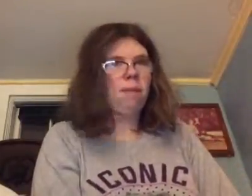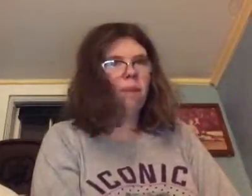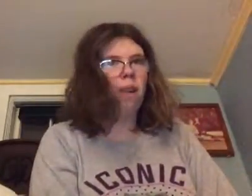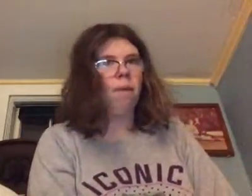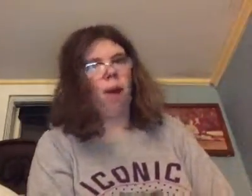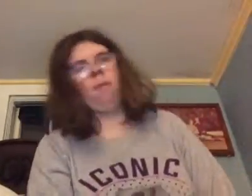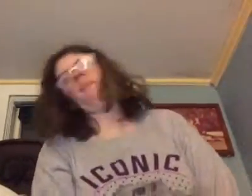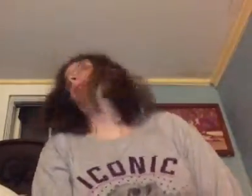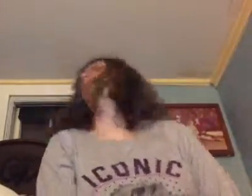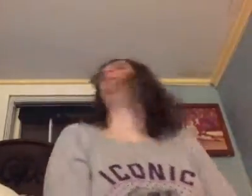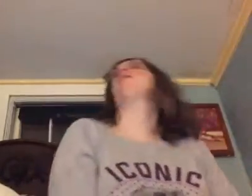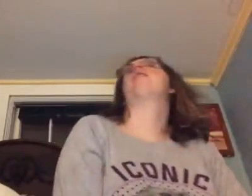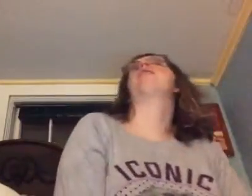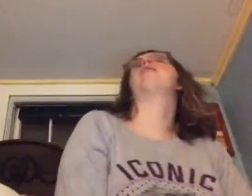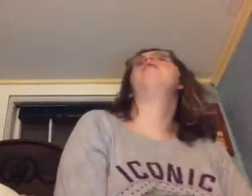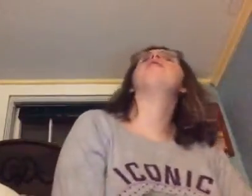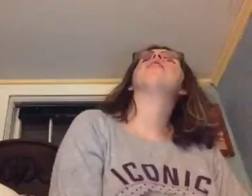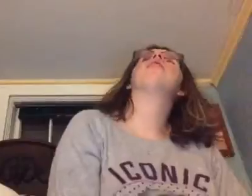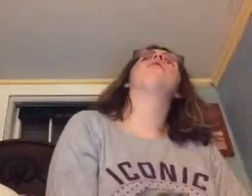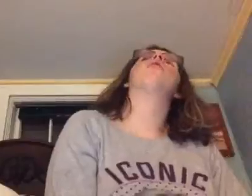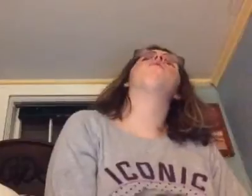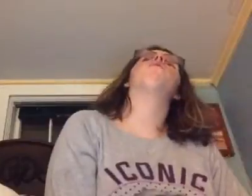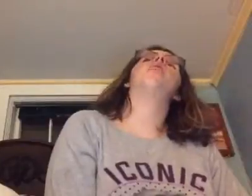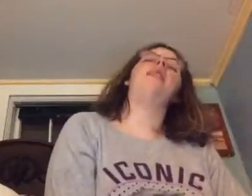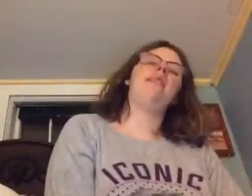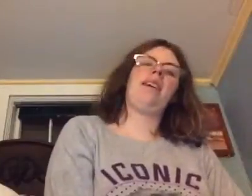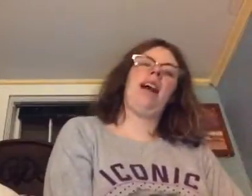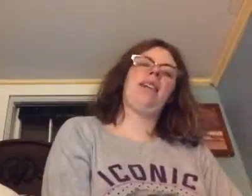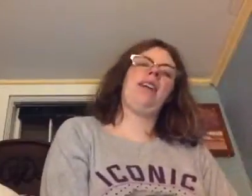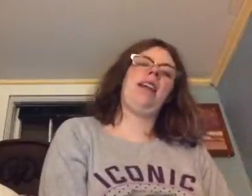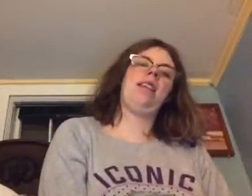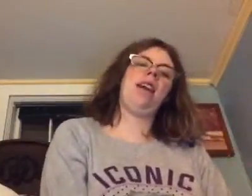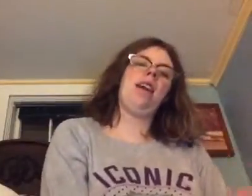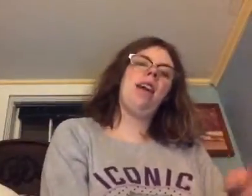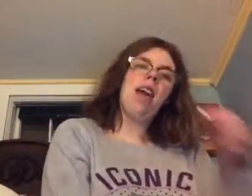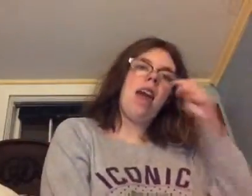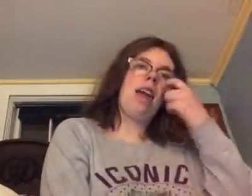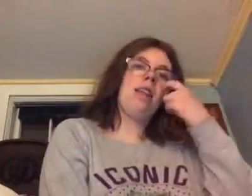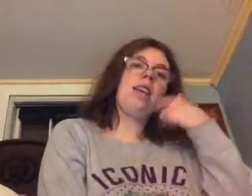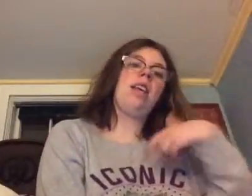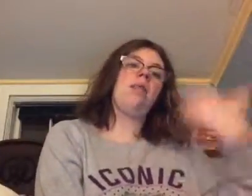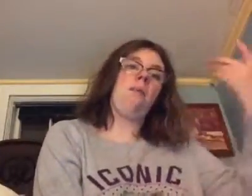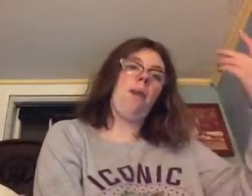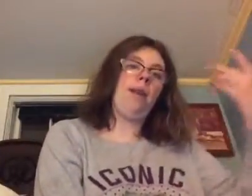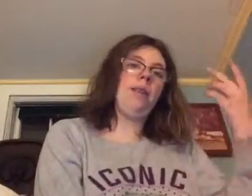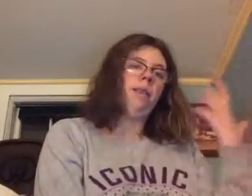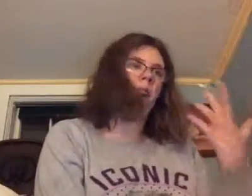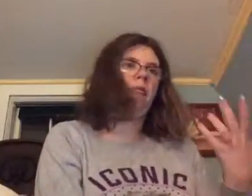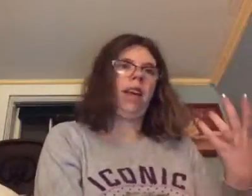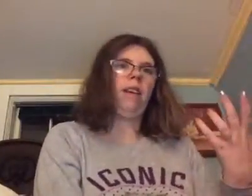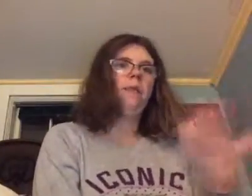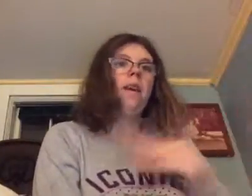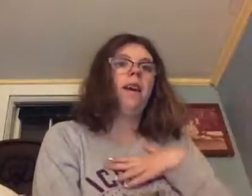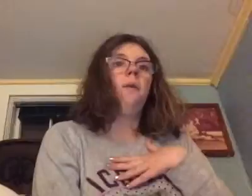a best friend, I'd probably pick my little cousin, even though, yeah, that's a cousin kind of thing, and he's a boy, so it's not like we